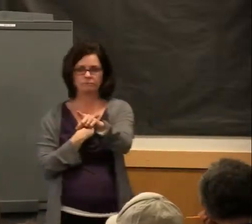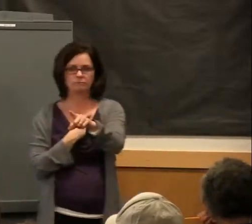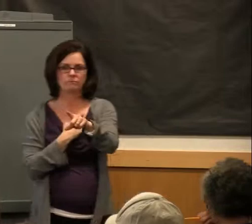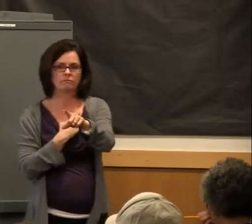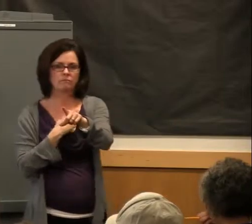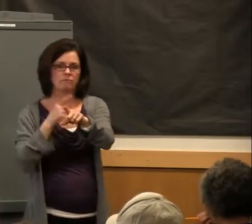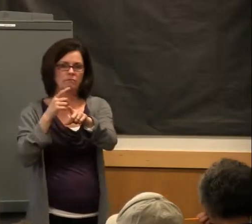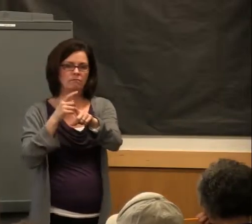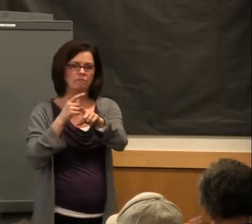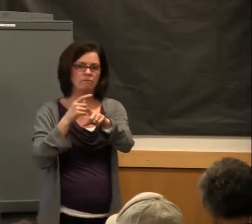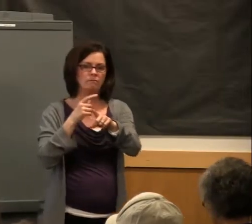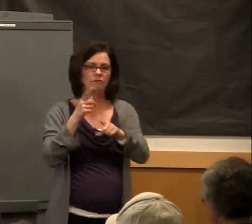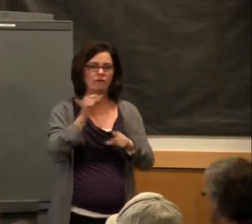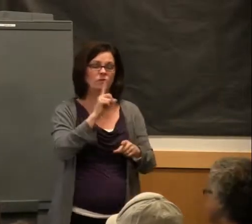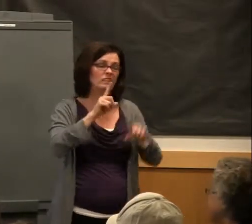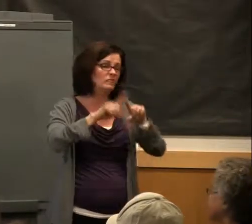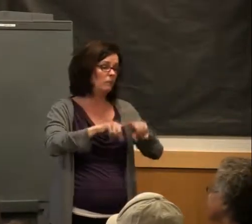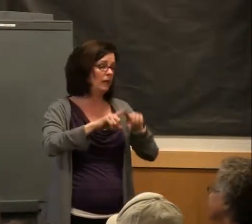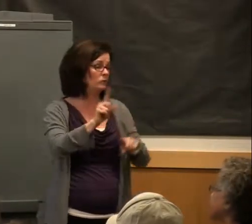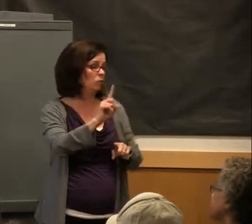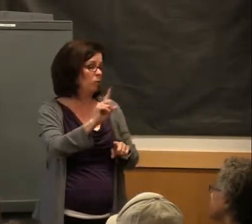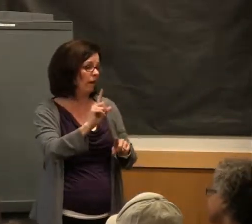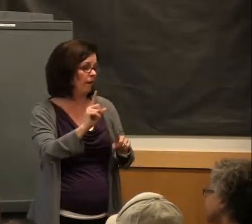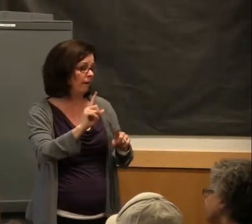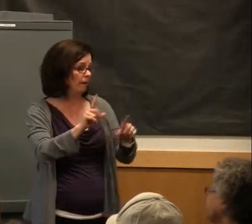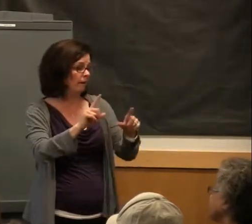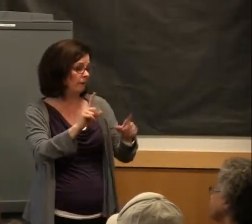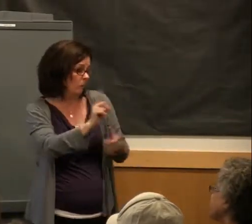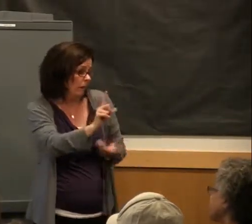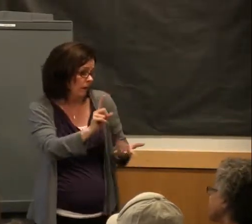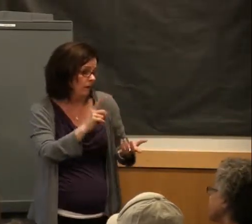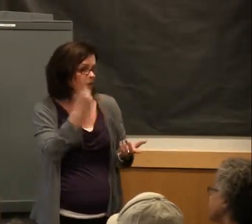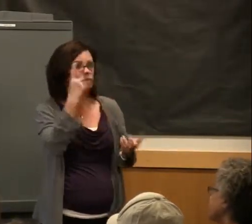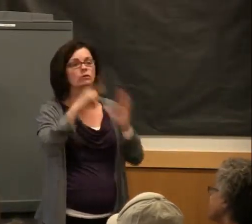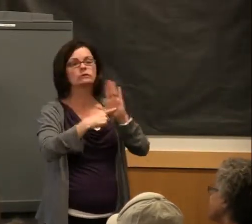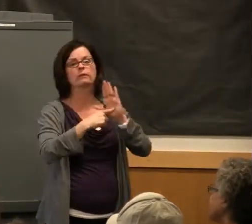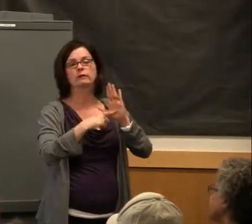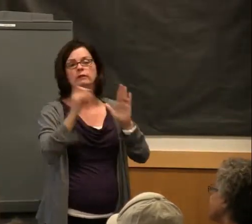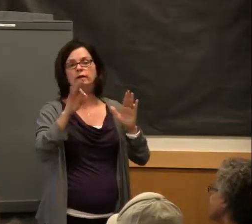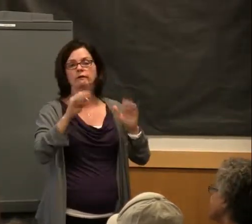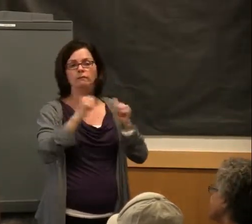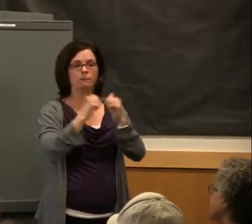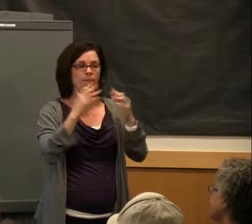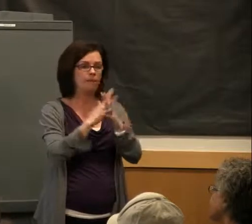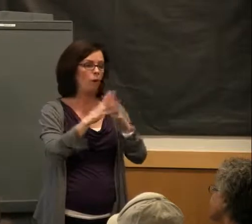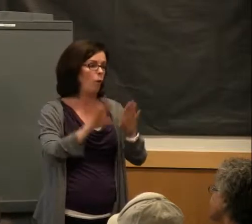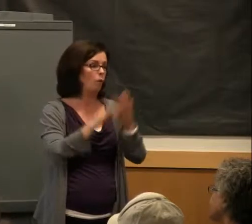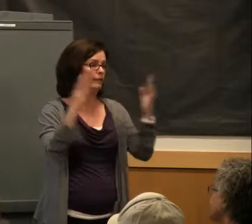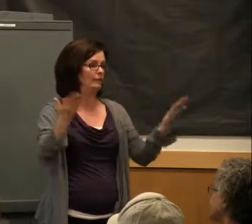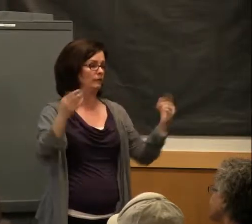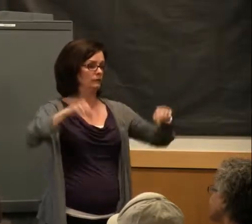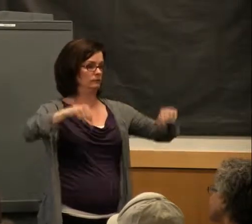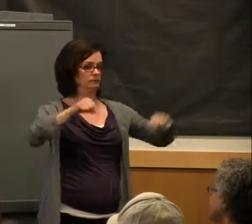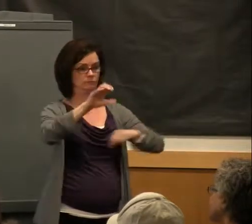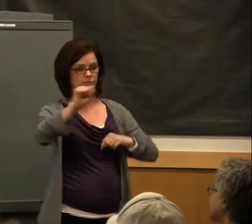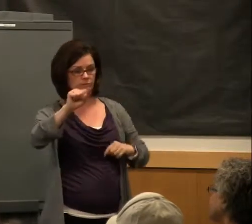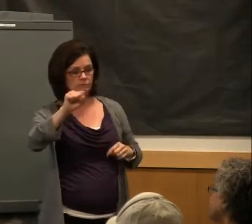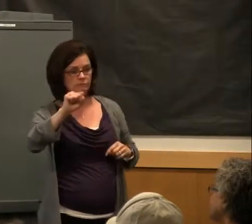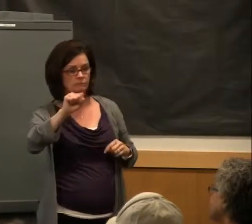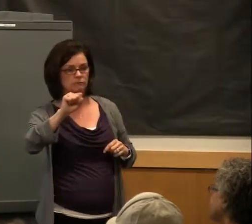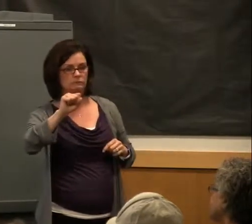would probably depend on your location. Like if you're opening it here in Colorado